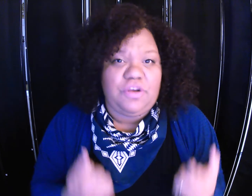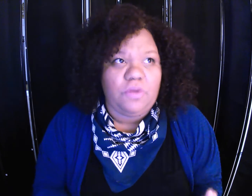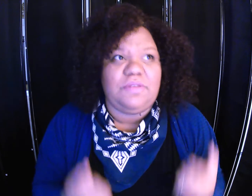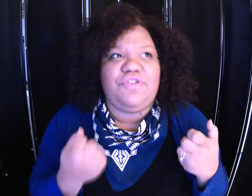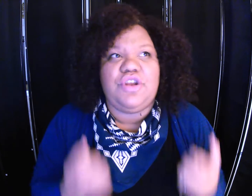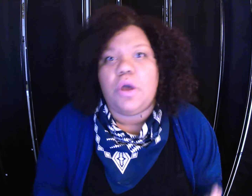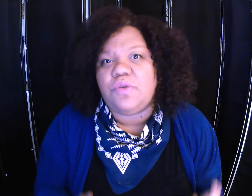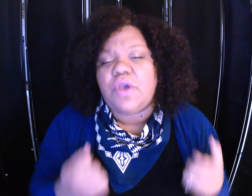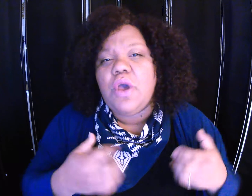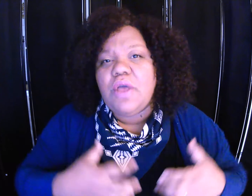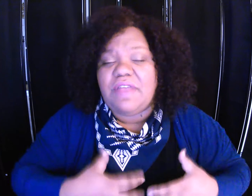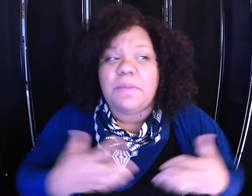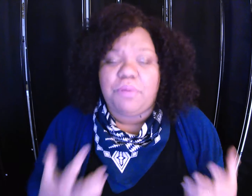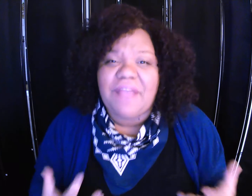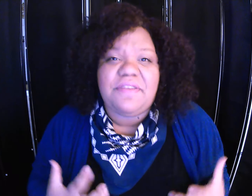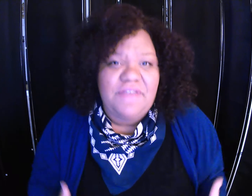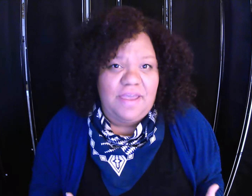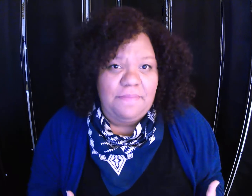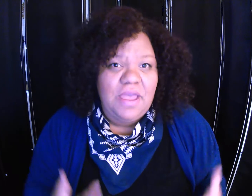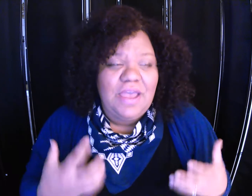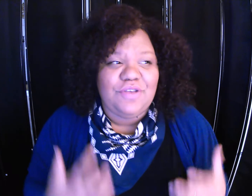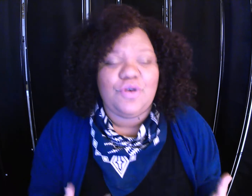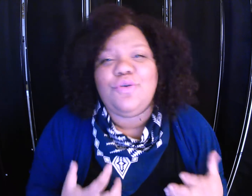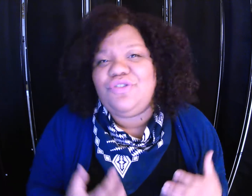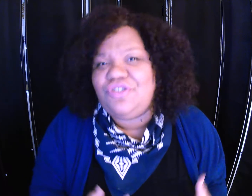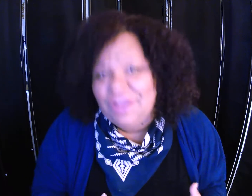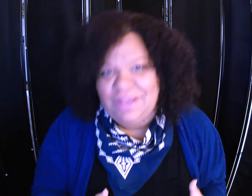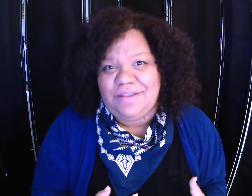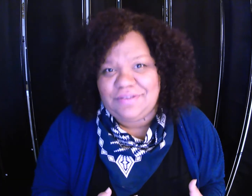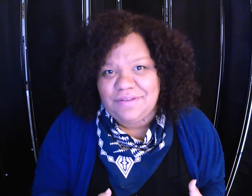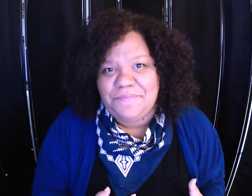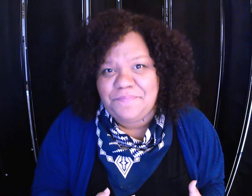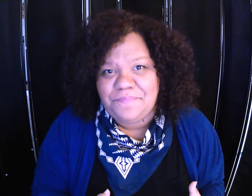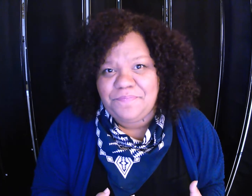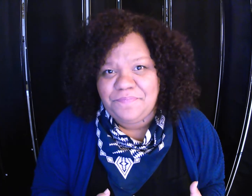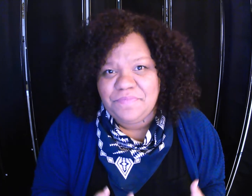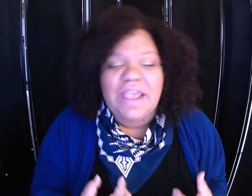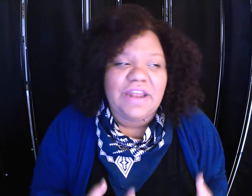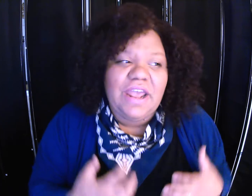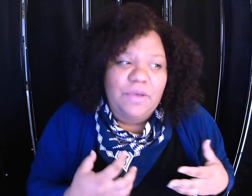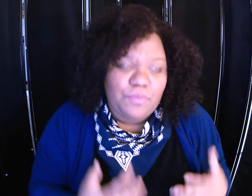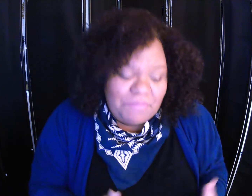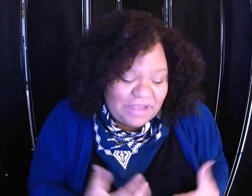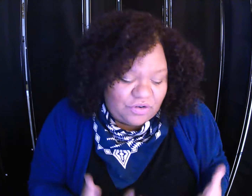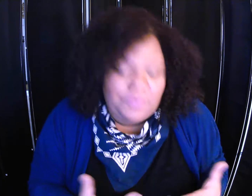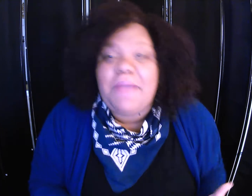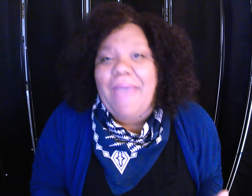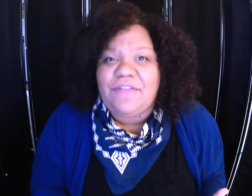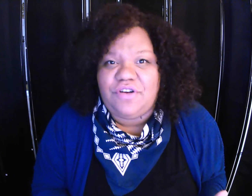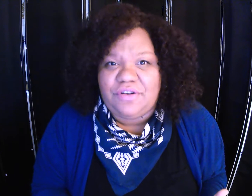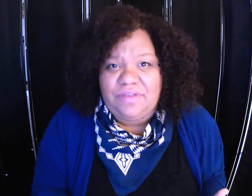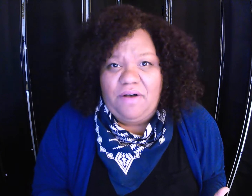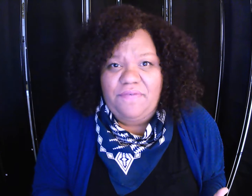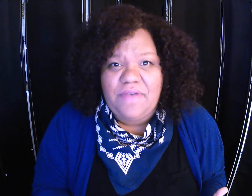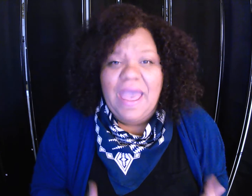holds him. She knows that the breadth of him is who she is. And it makes her reimagine herself as